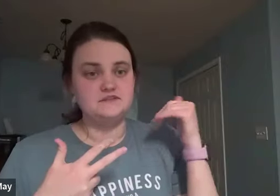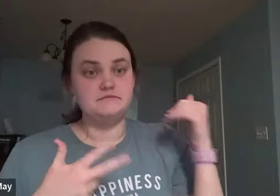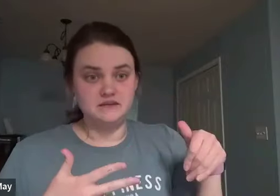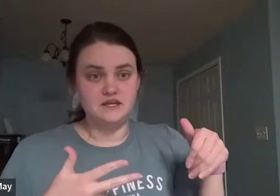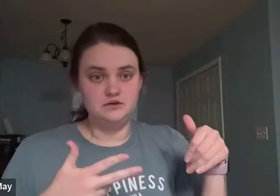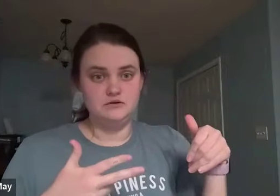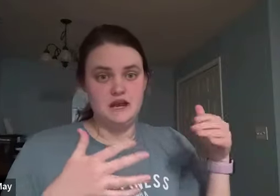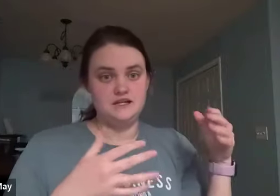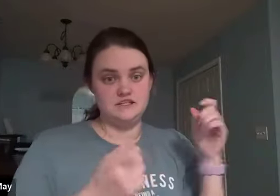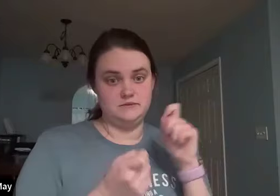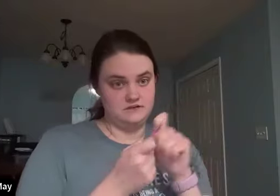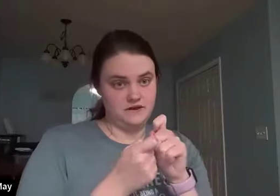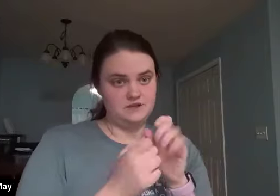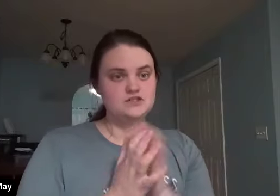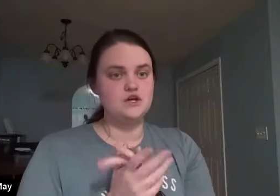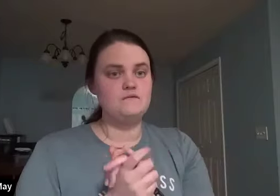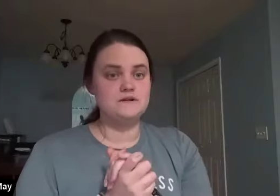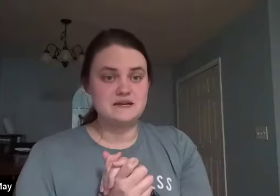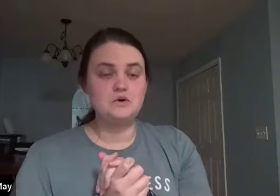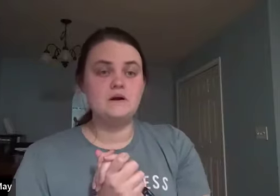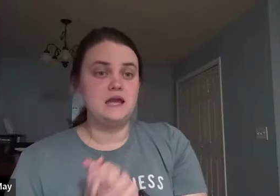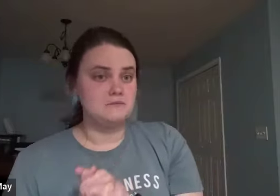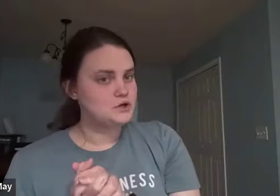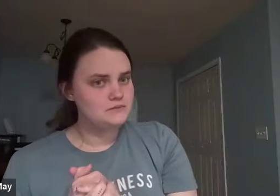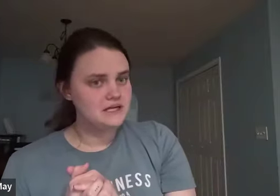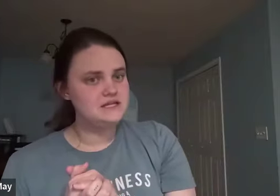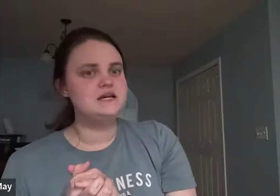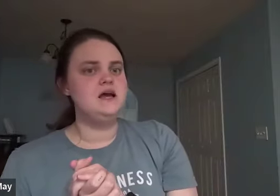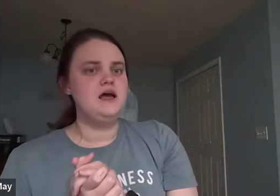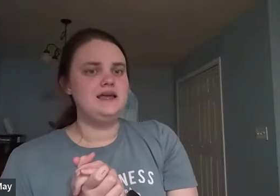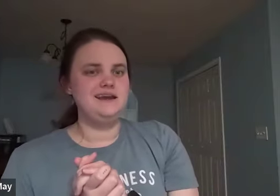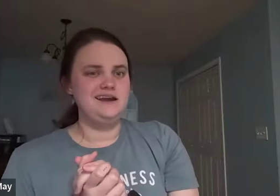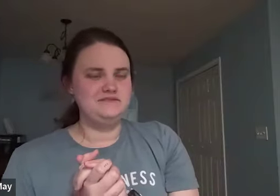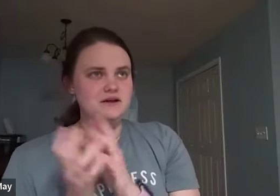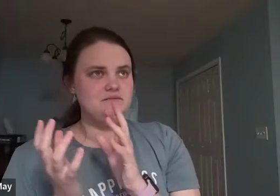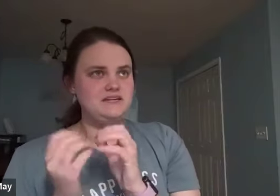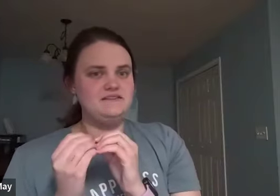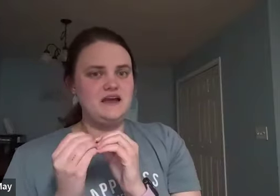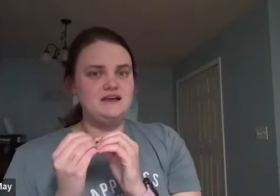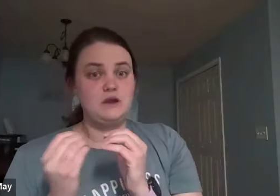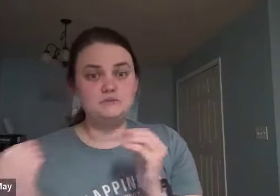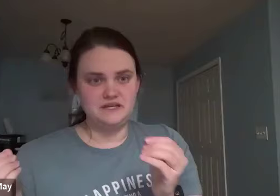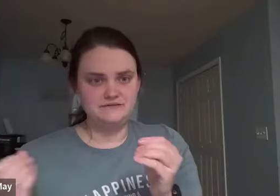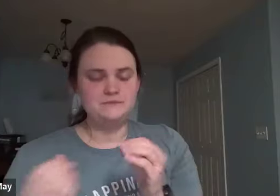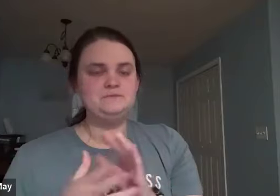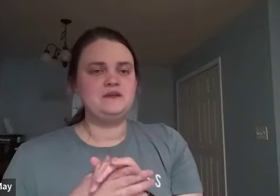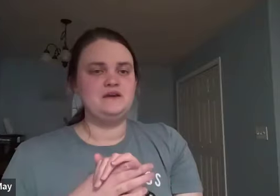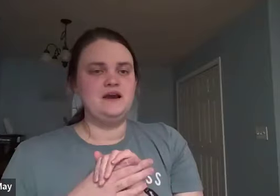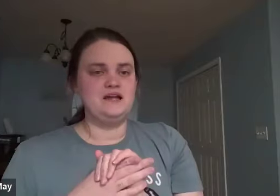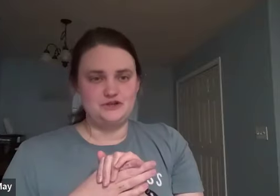of meat that you can add to specify. So for example, hamburger meat, any kind of meat like that, ground beef.